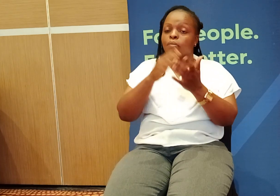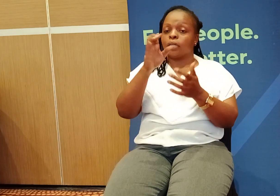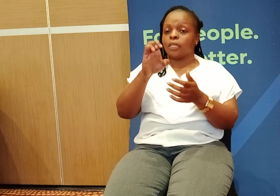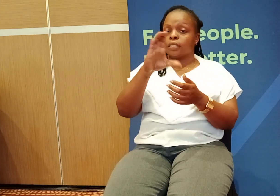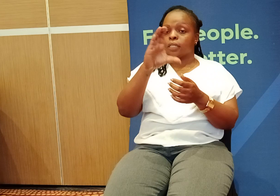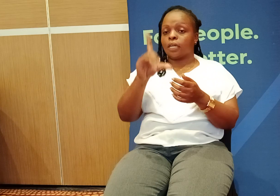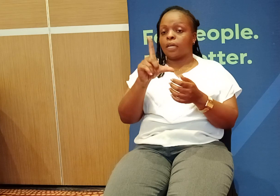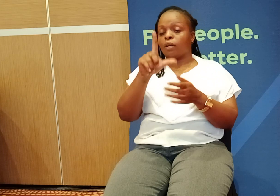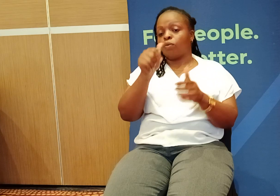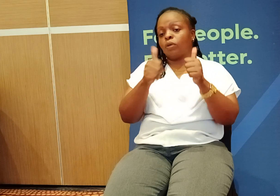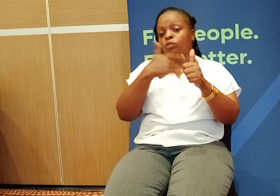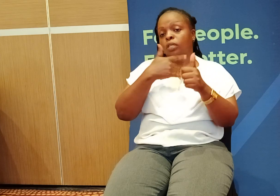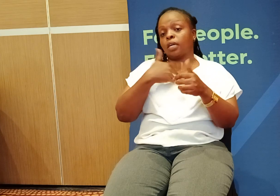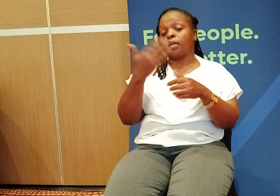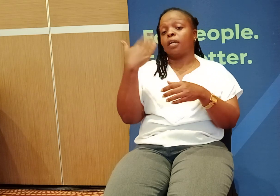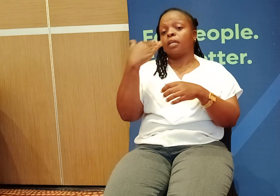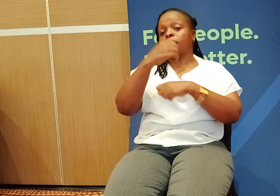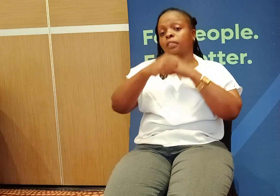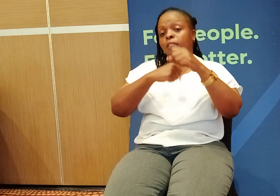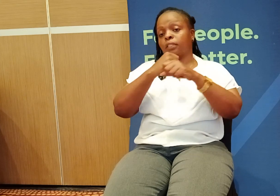in previous year, close to 4 billion.